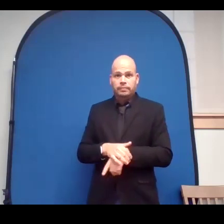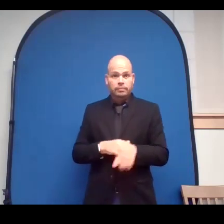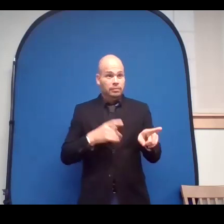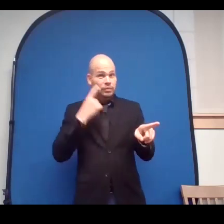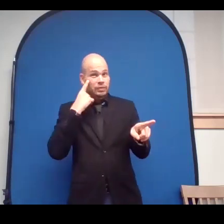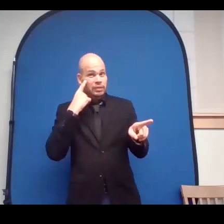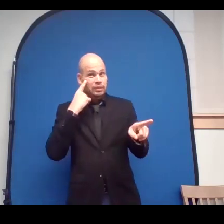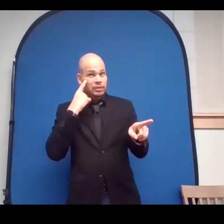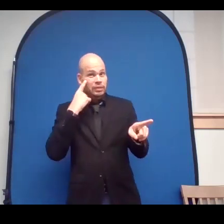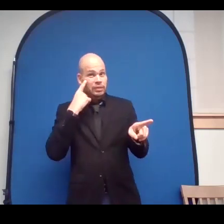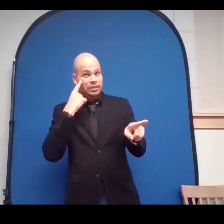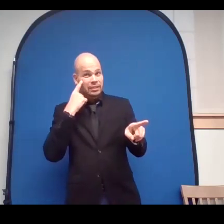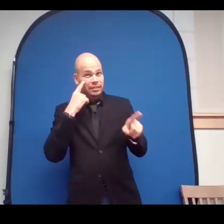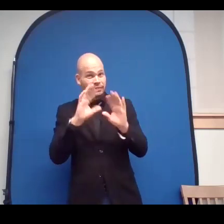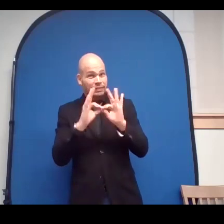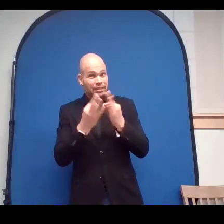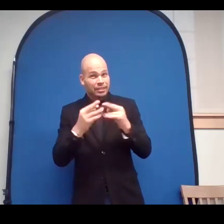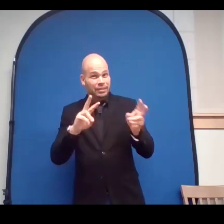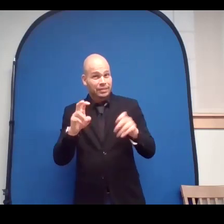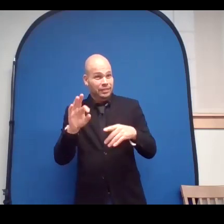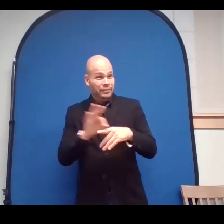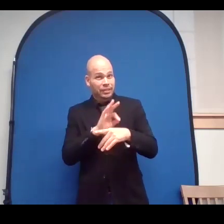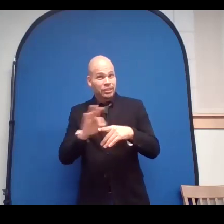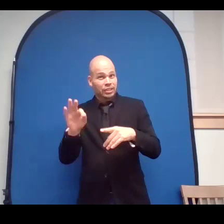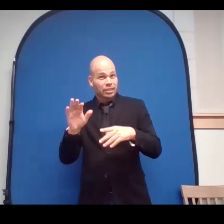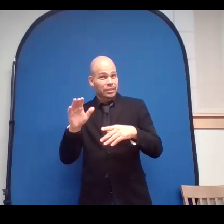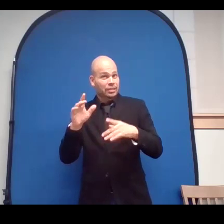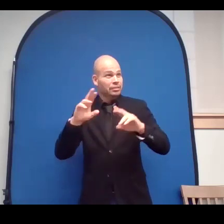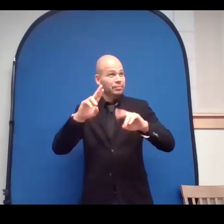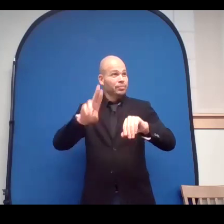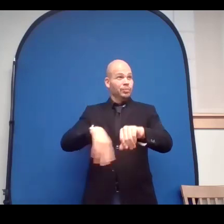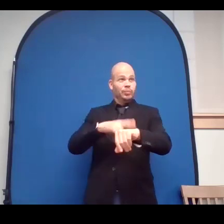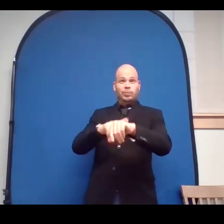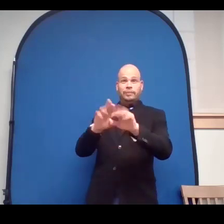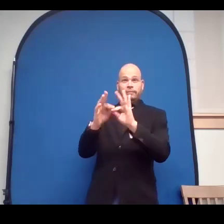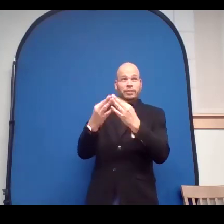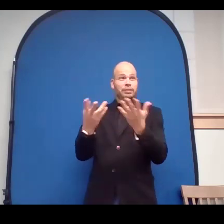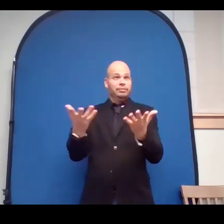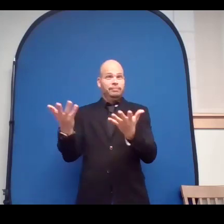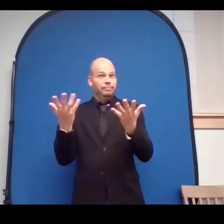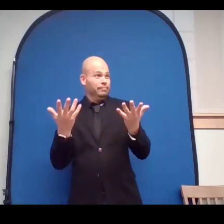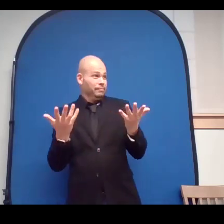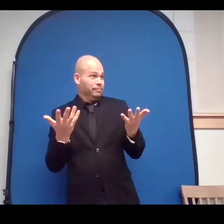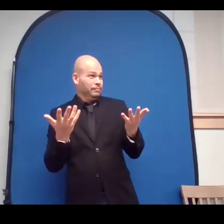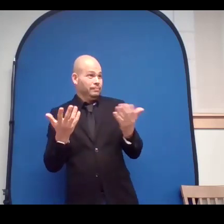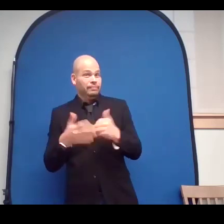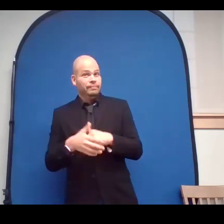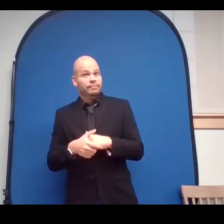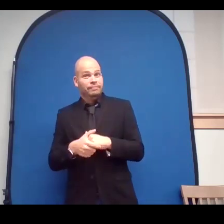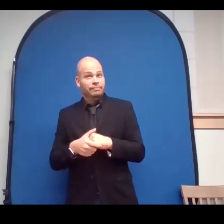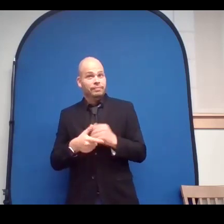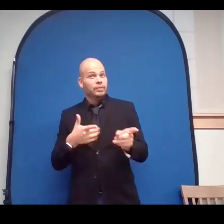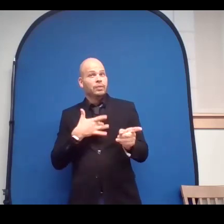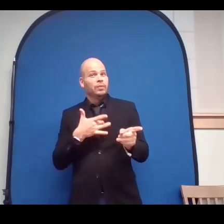least, take that back, that Robert Card was a functioning member of that